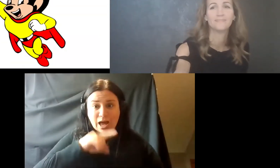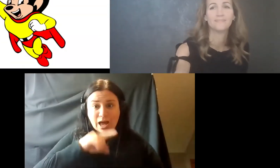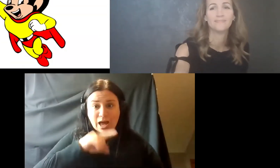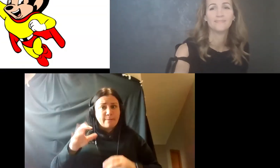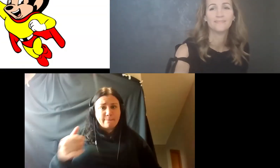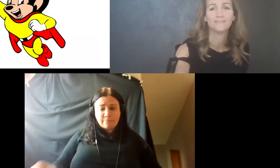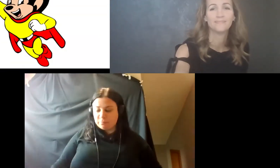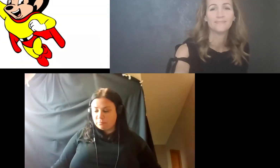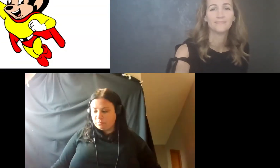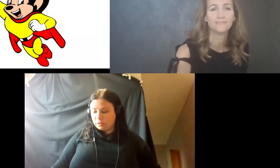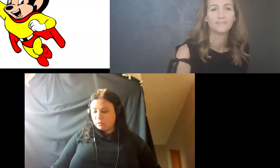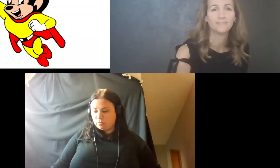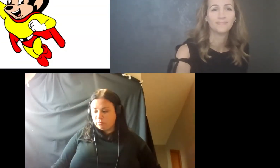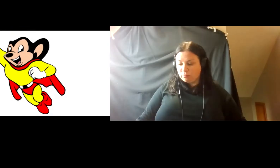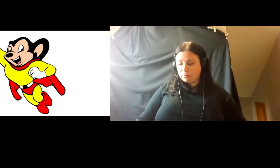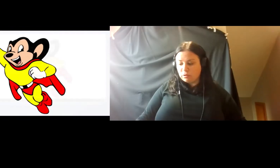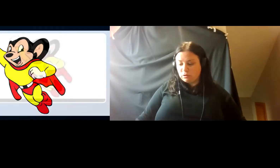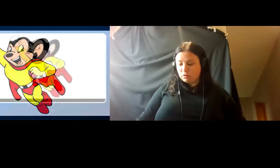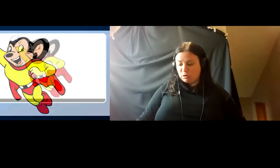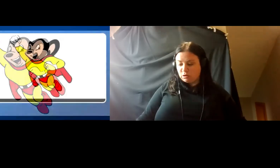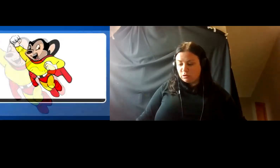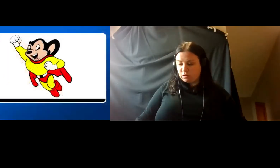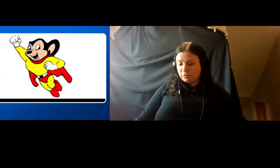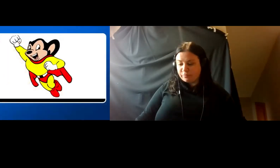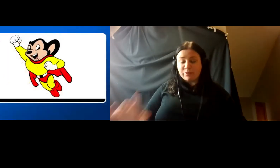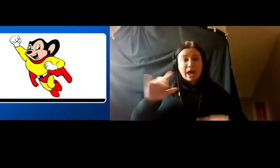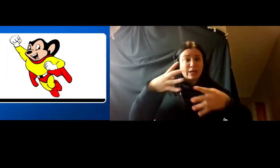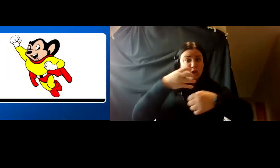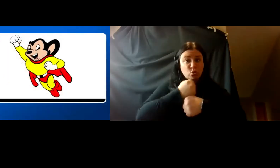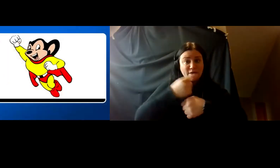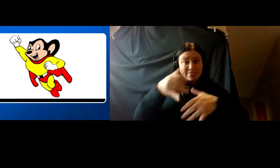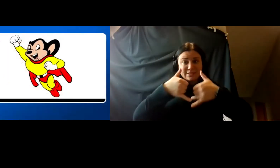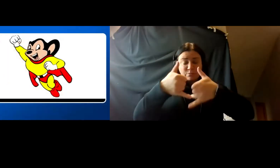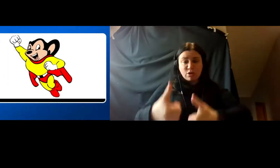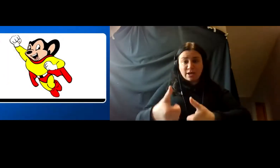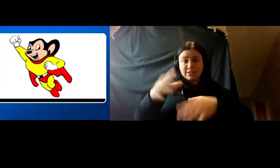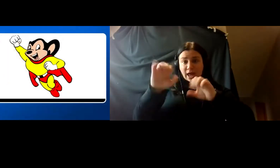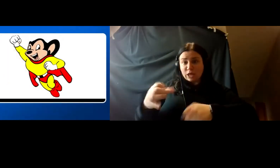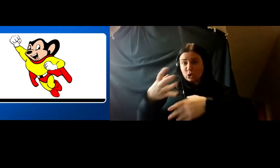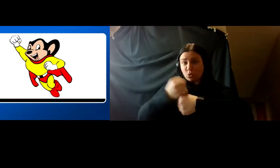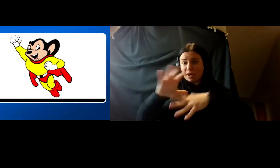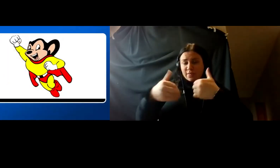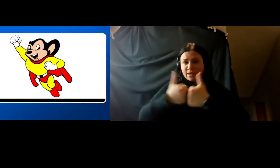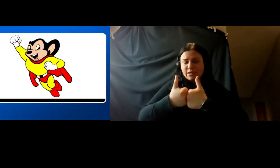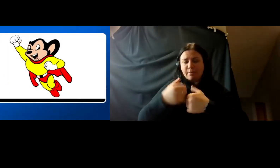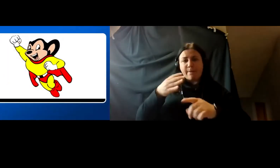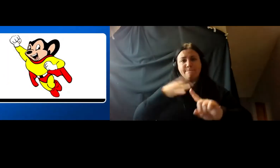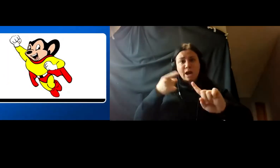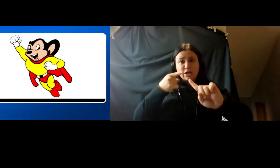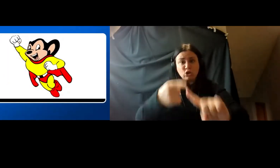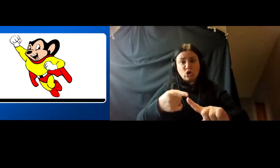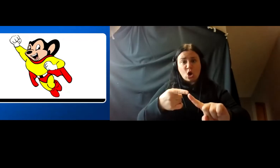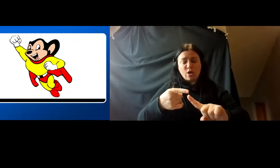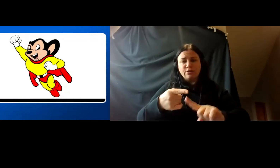I could win this game. I could win this prize. I can get my Mighty Mouse. Now, the goal was to throw a ball. It was a bouncy